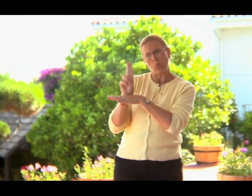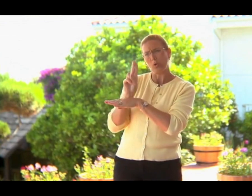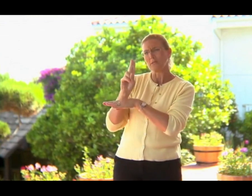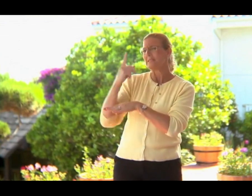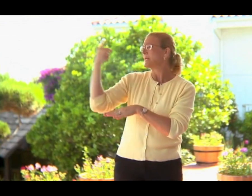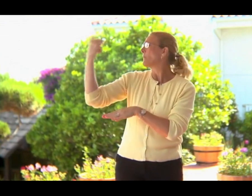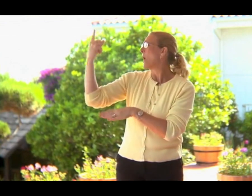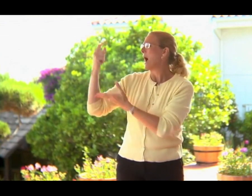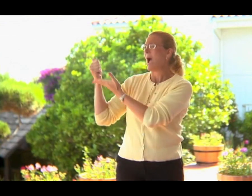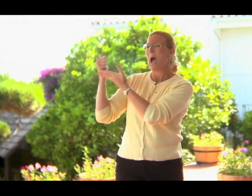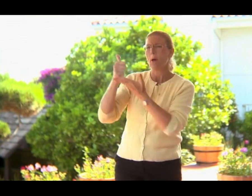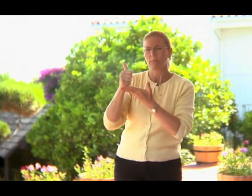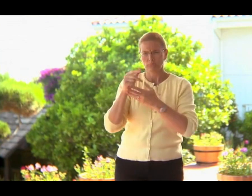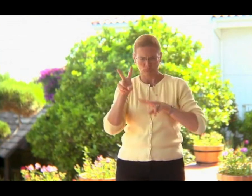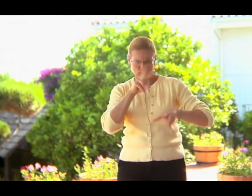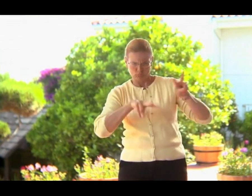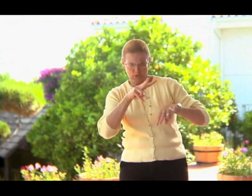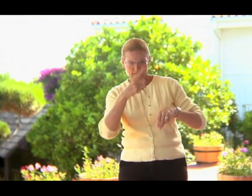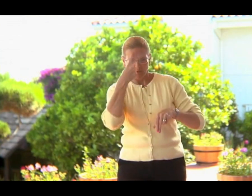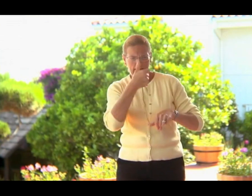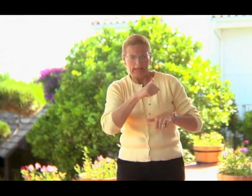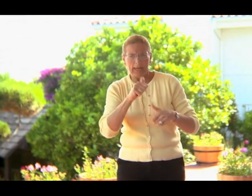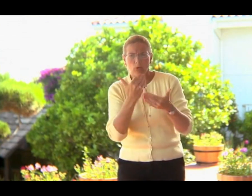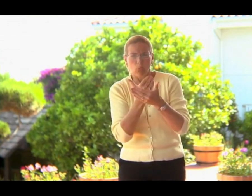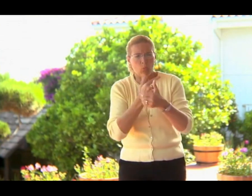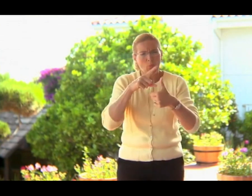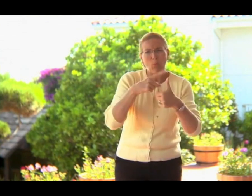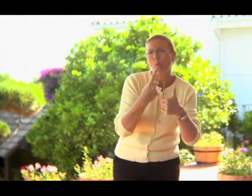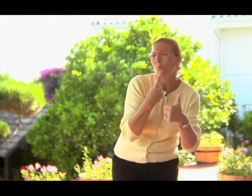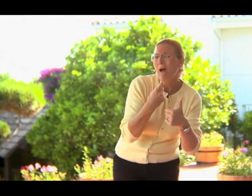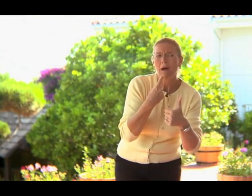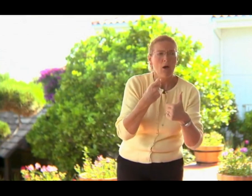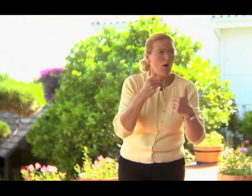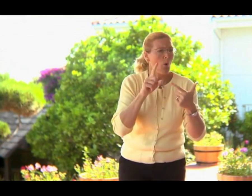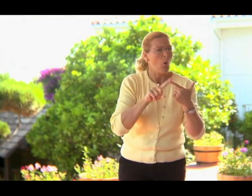You can have someone help you look for new red or brown bumps that don't look normal,